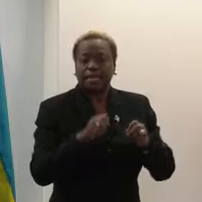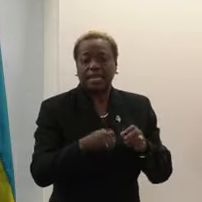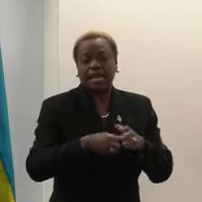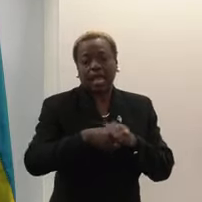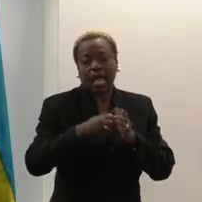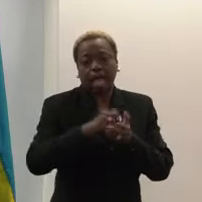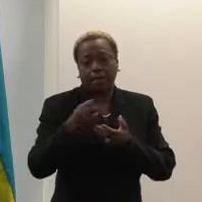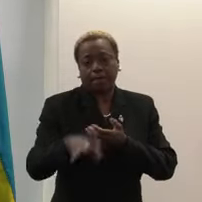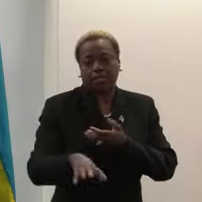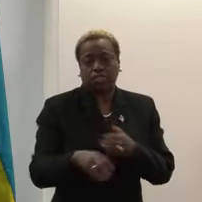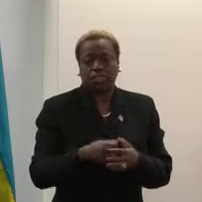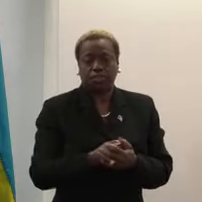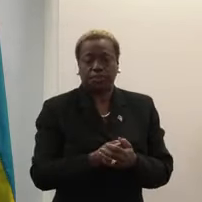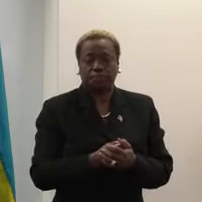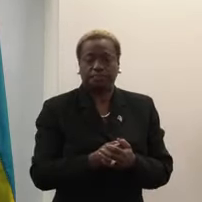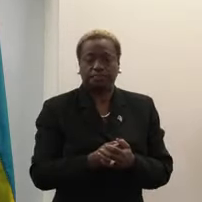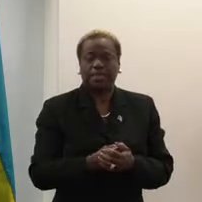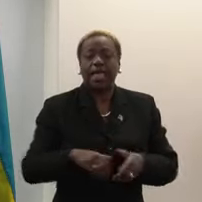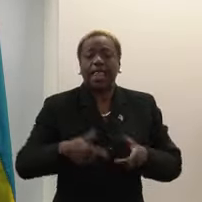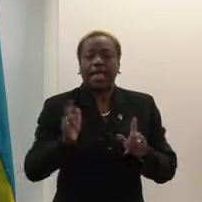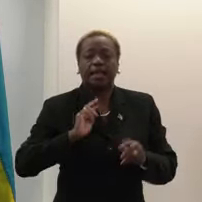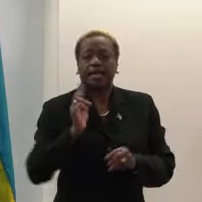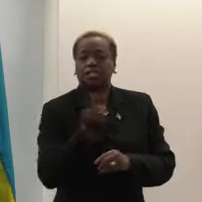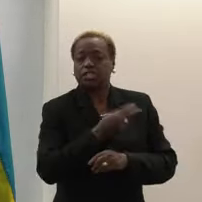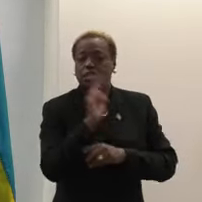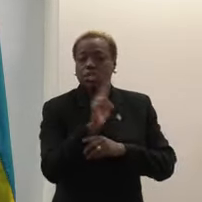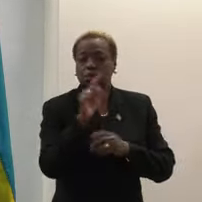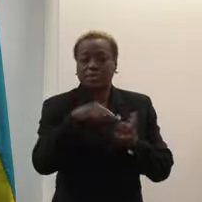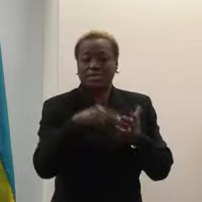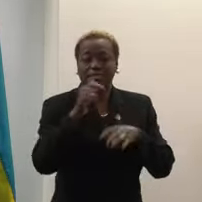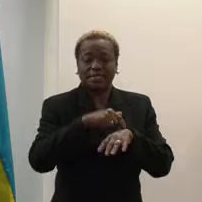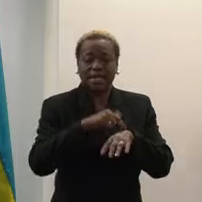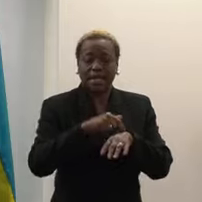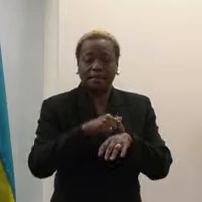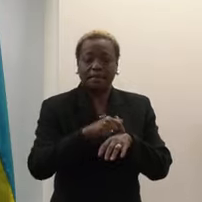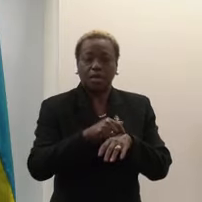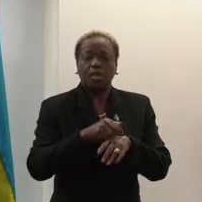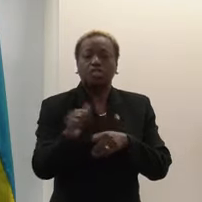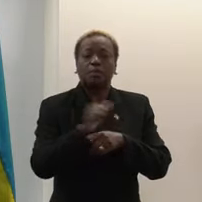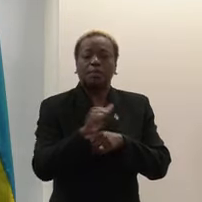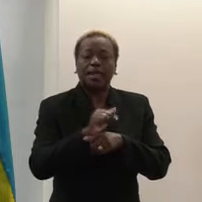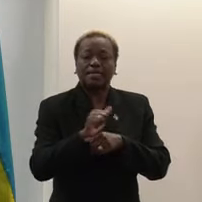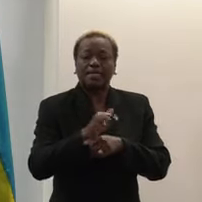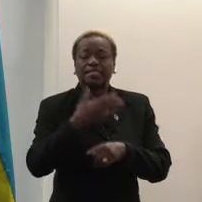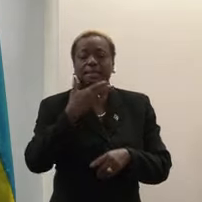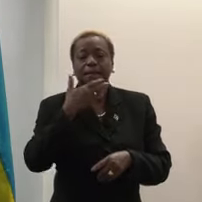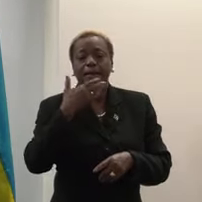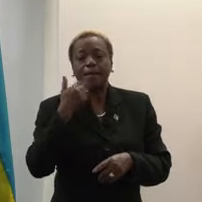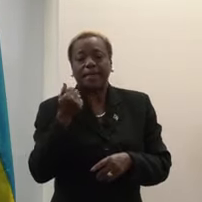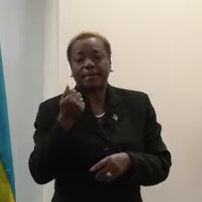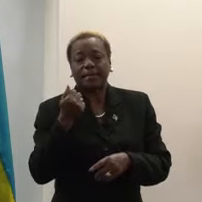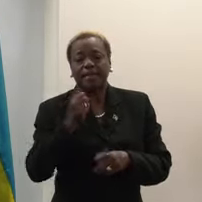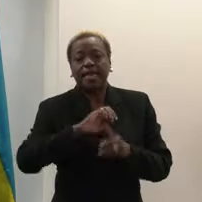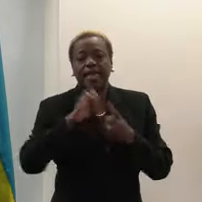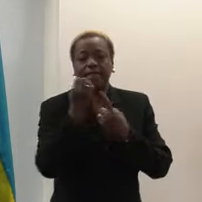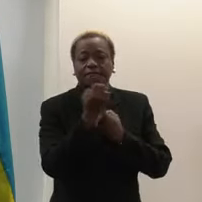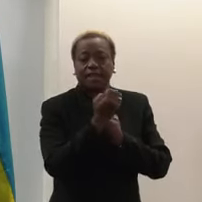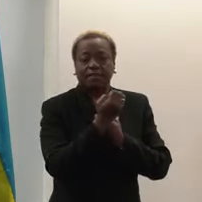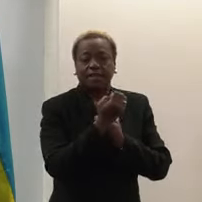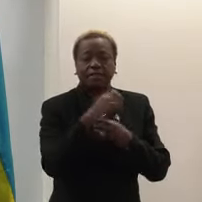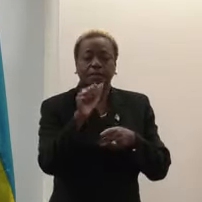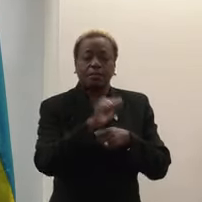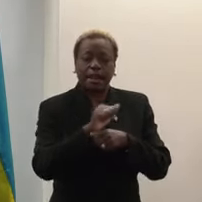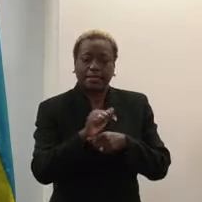manner. Let us use this time as an opportunity to practice better environmental